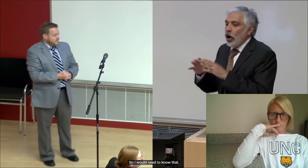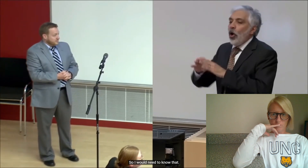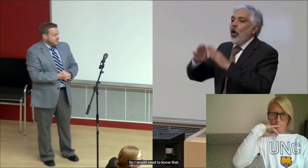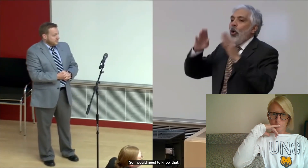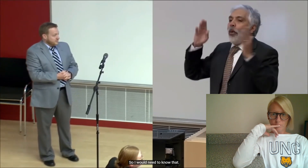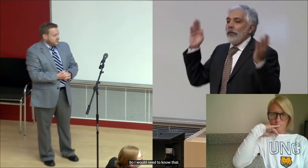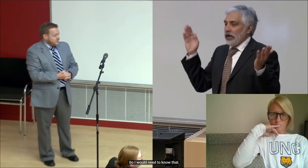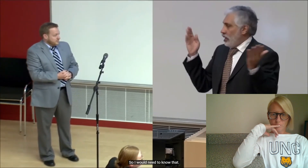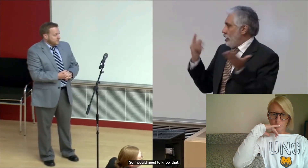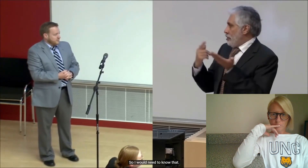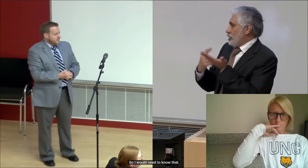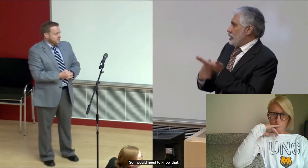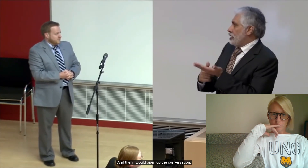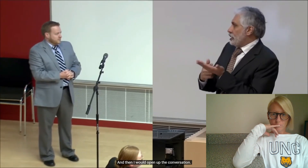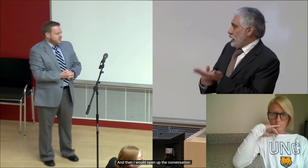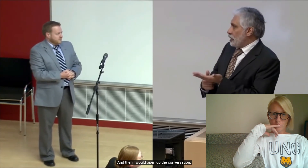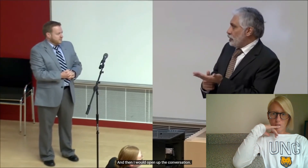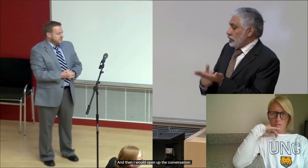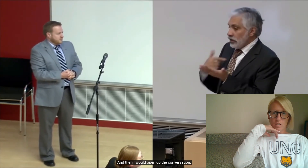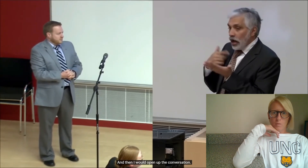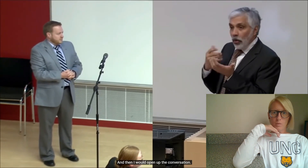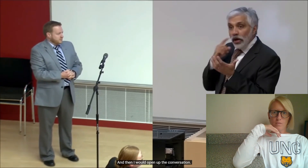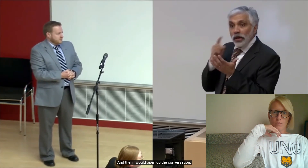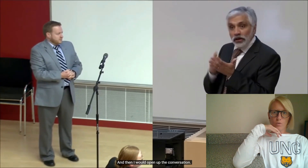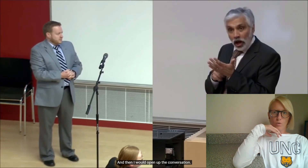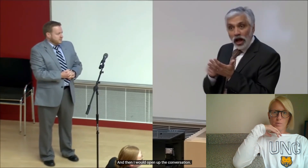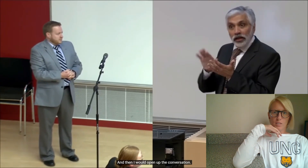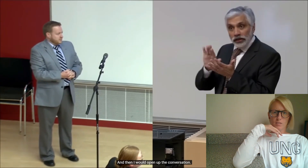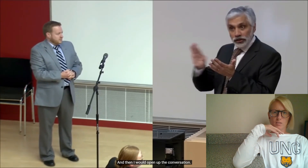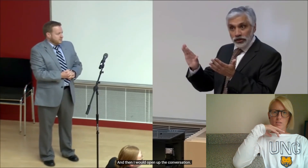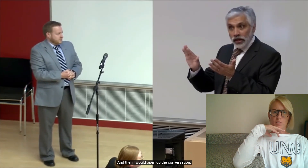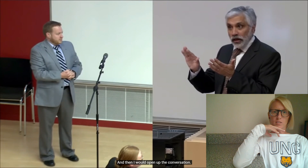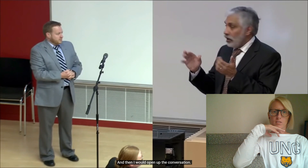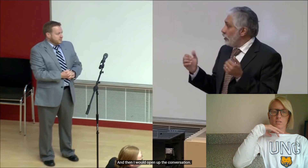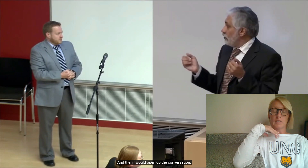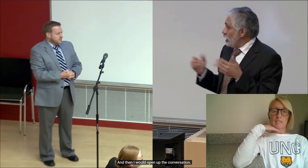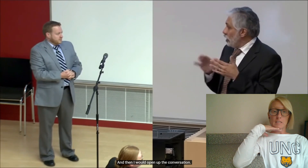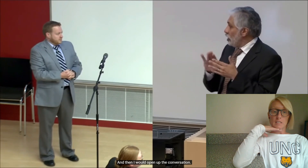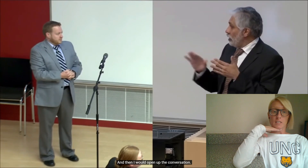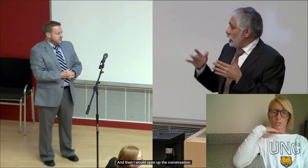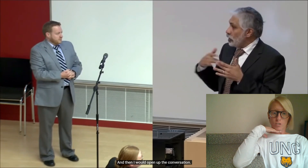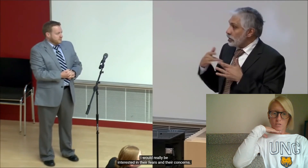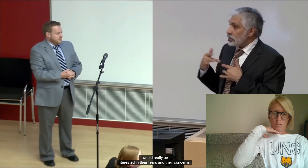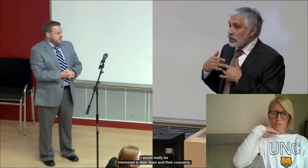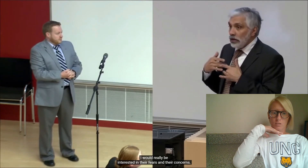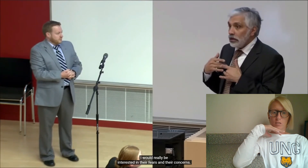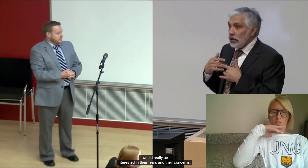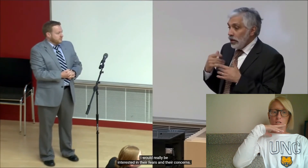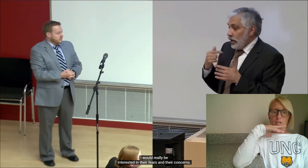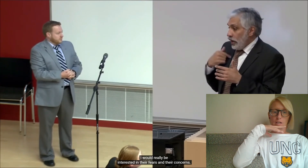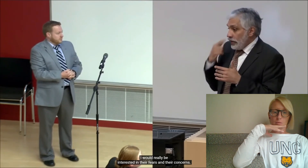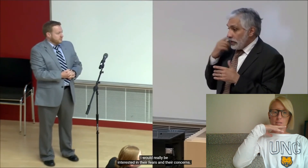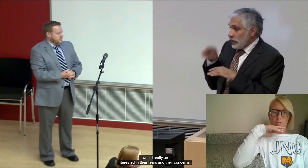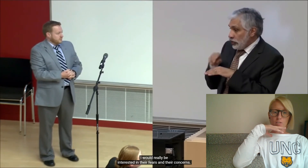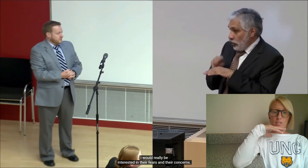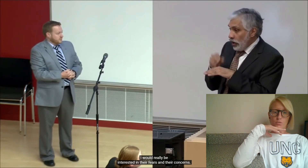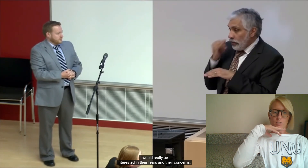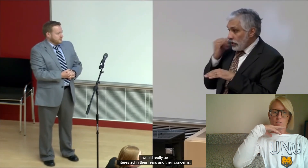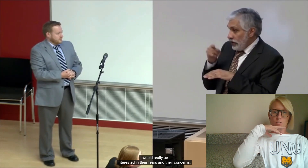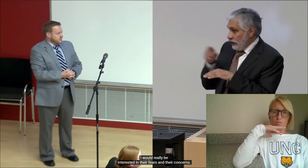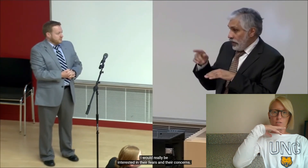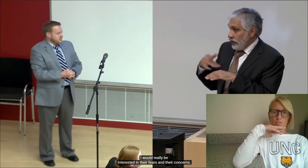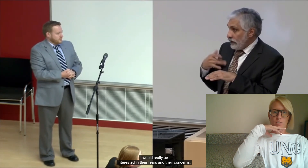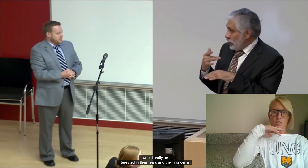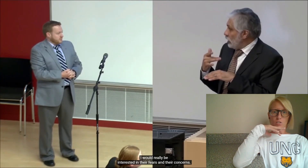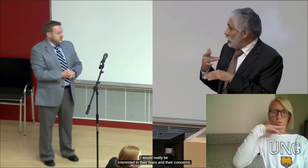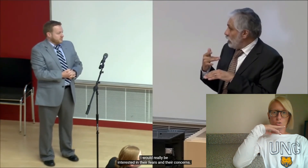So I would need to know that. And then I would open up the conversation. For open discussion, I would really be interested in their fears